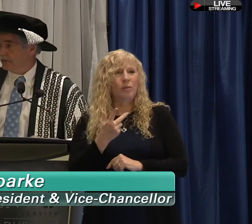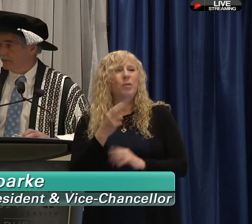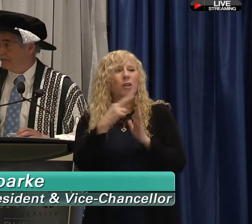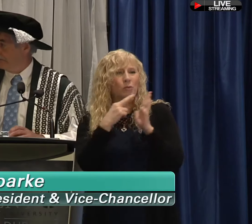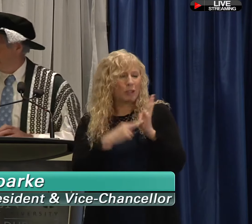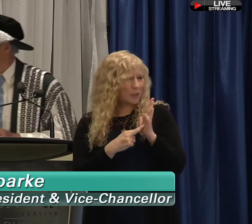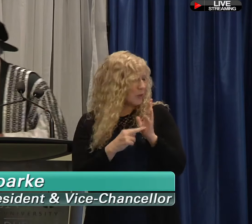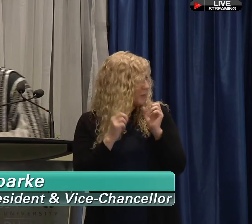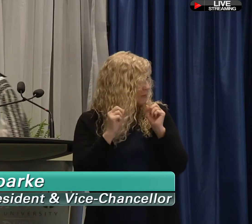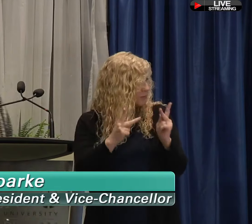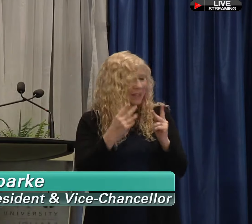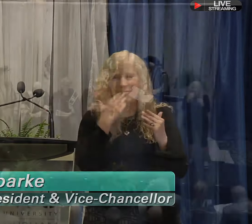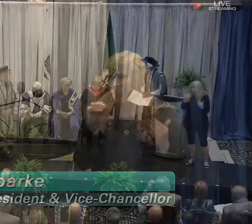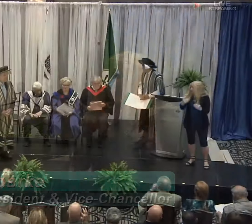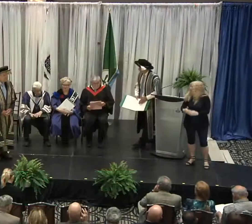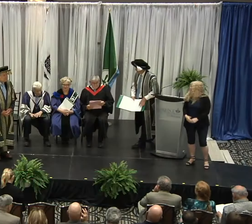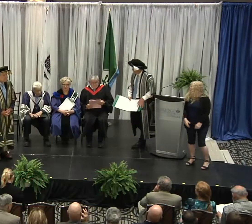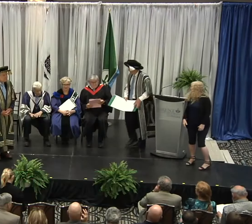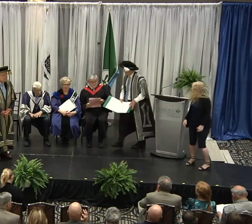registrar.